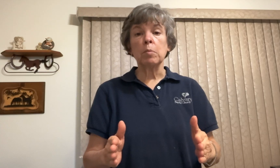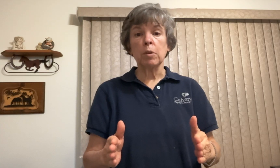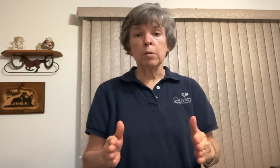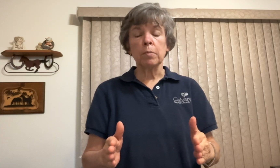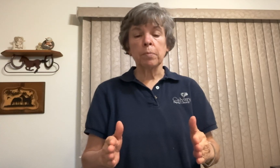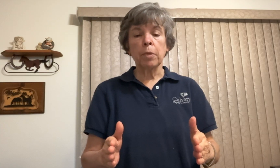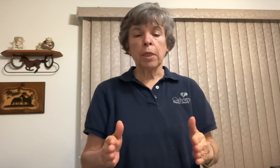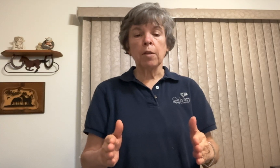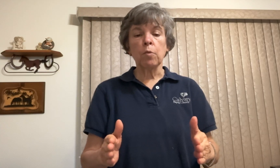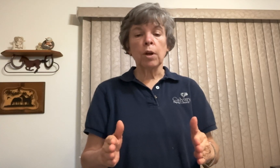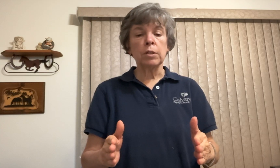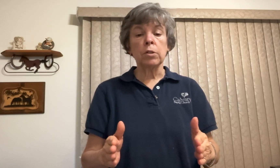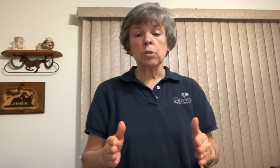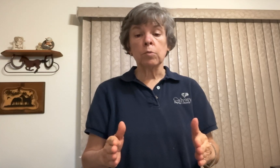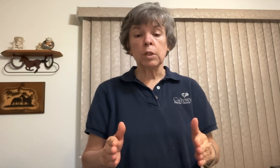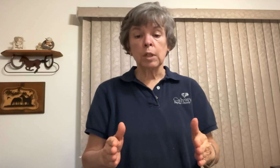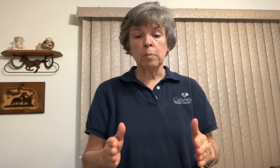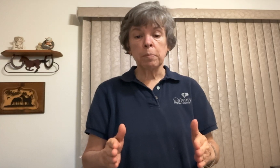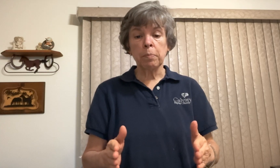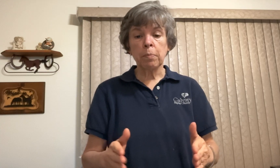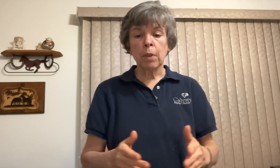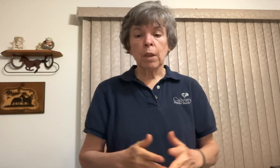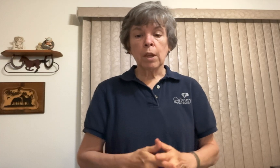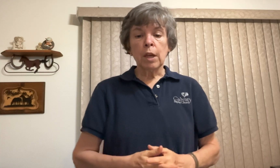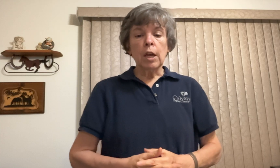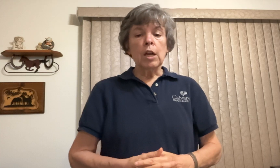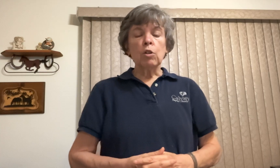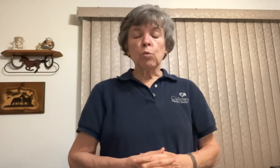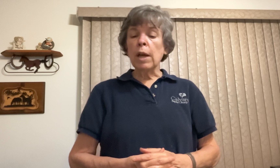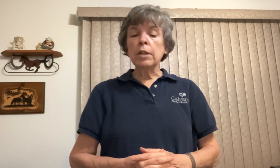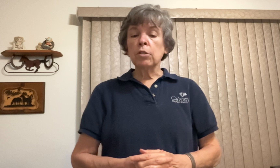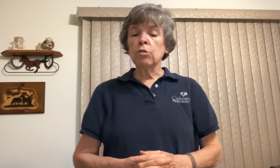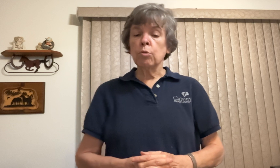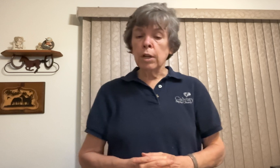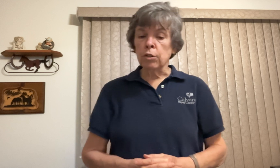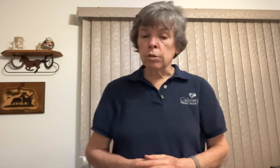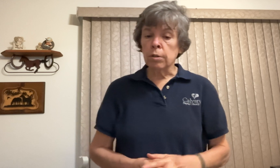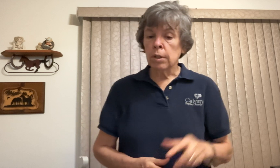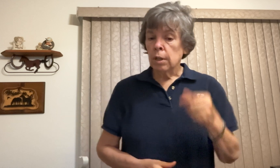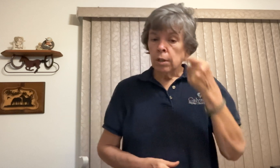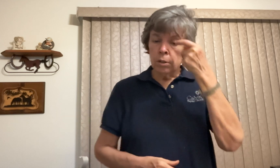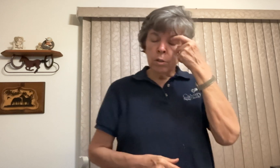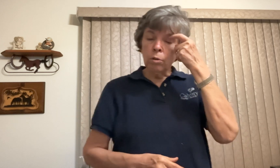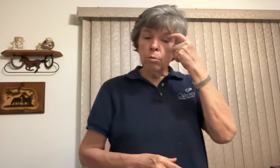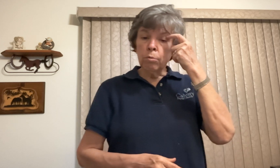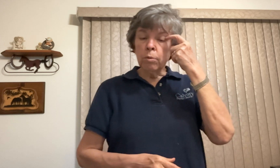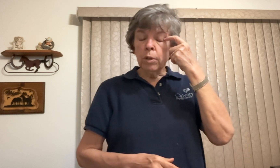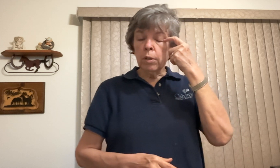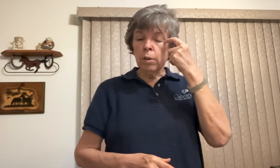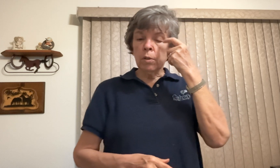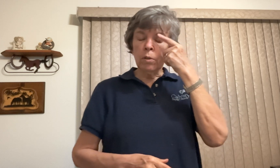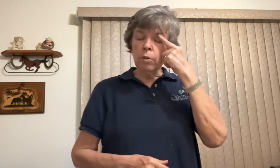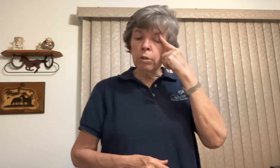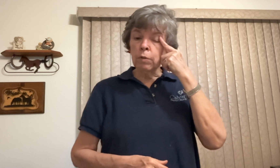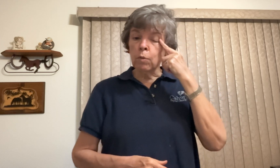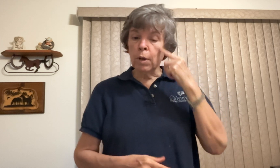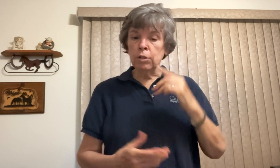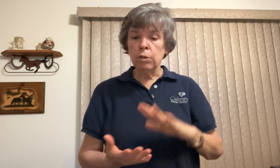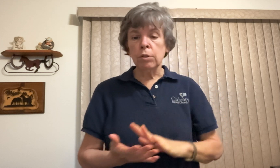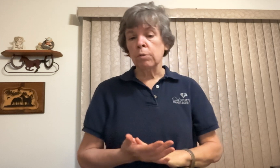redeemer. Otherwise, it's just redeem. Greatest treasure. So there are different ways you can do this.